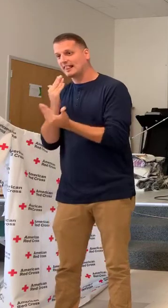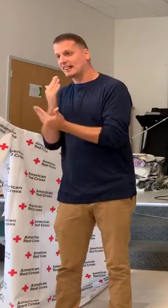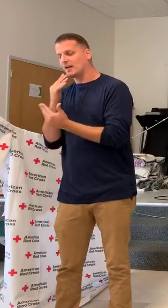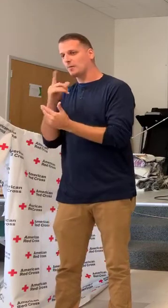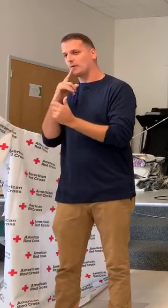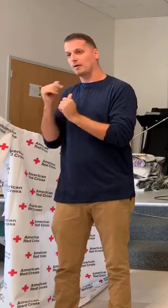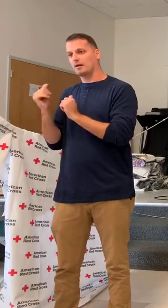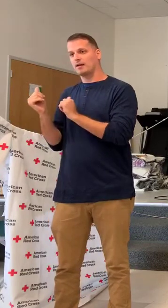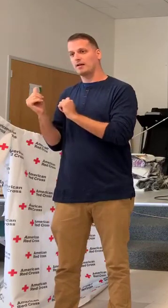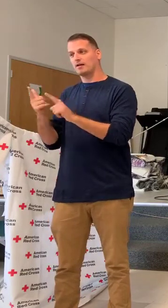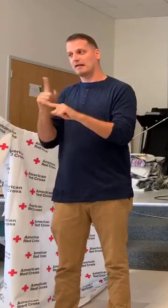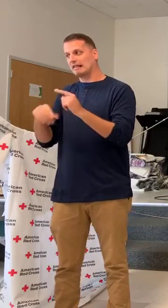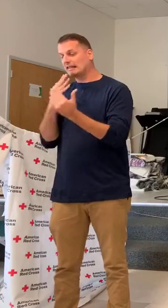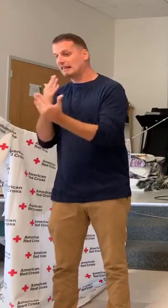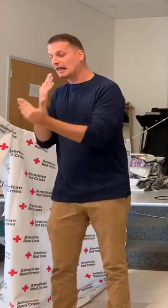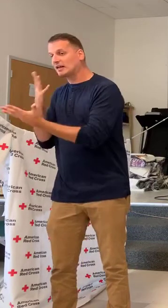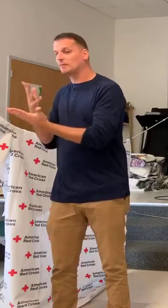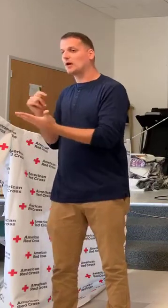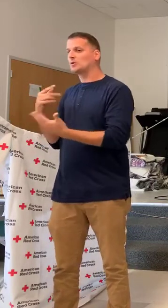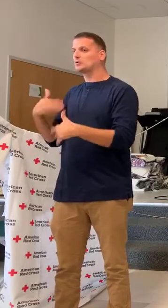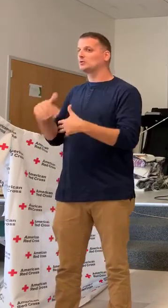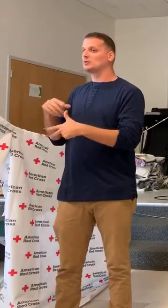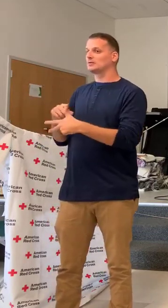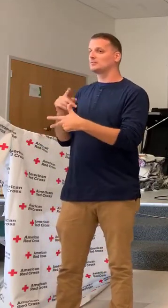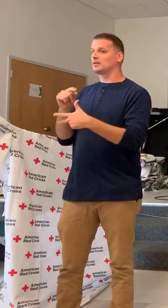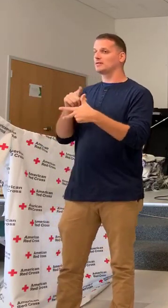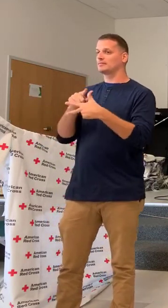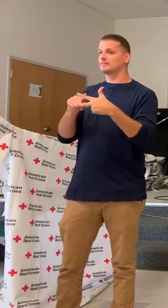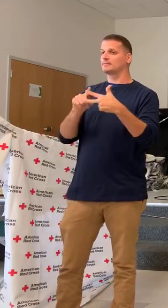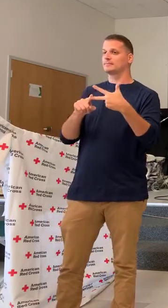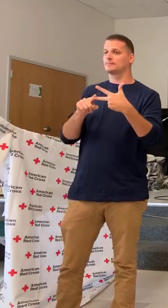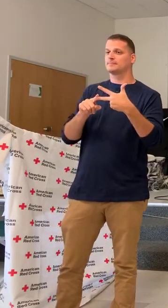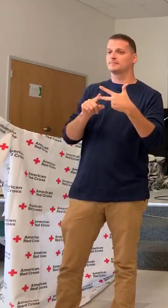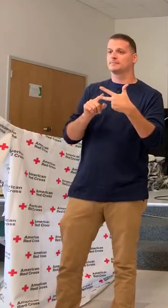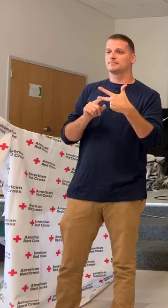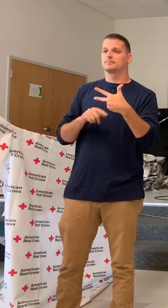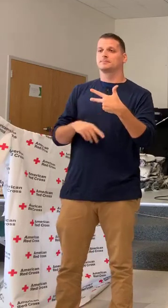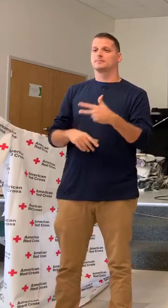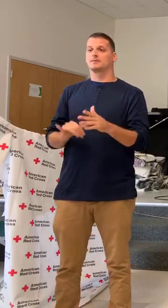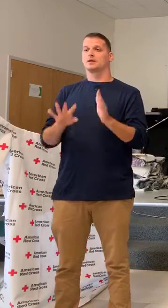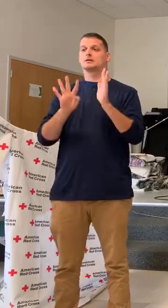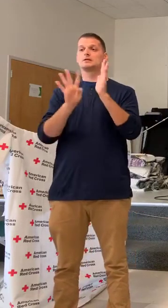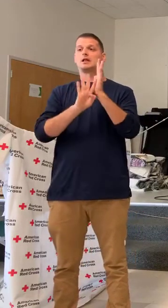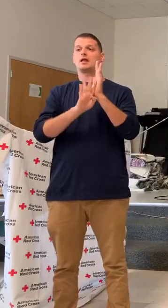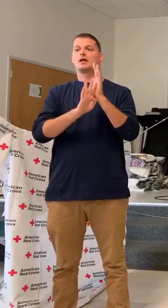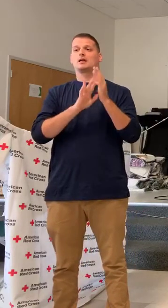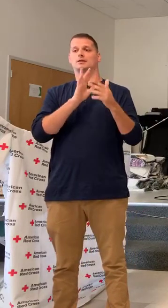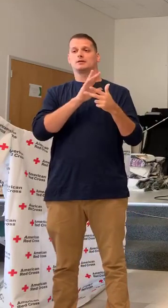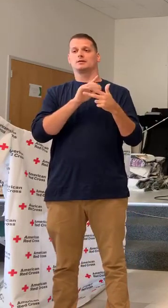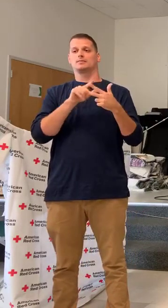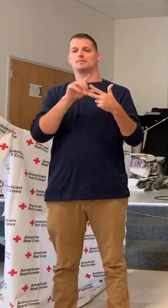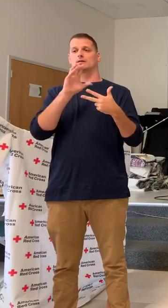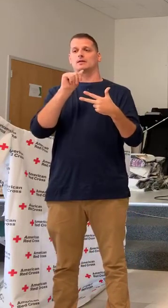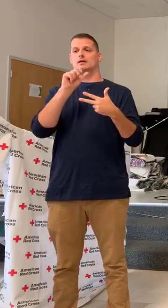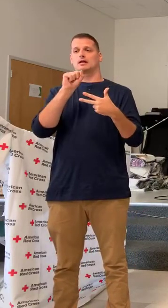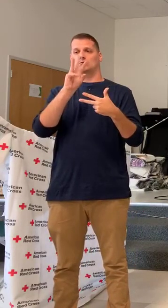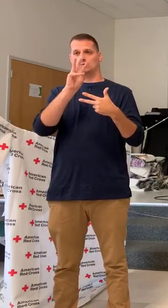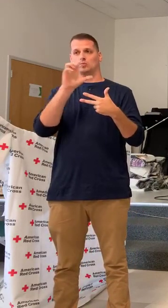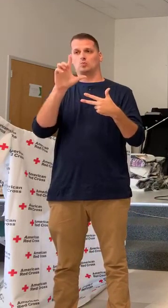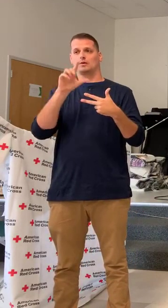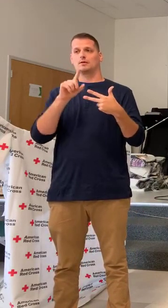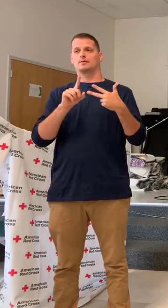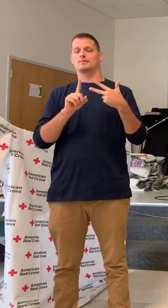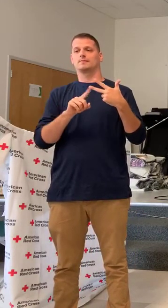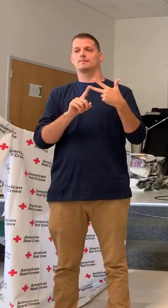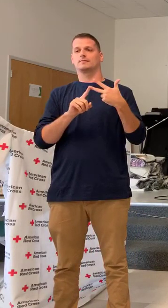three in particular, the Talkeetna, the Caswell, and the Willow Fire Departments. These people are absolutely amazing. Some of them lost their